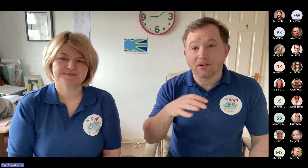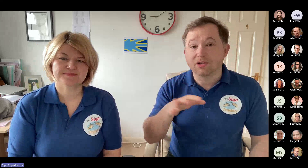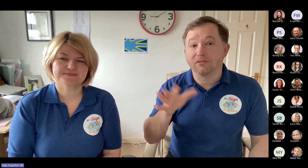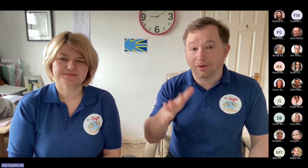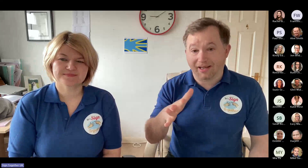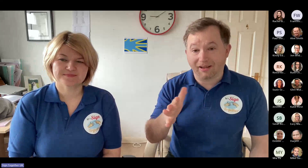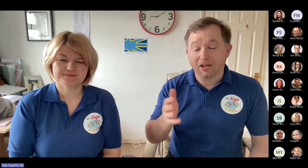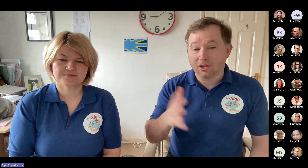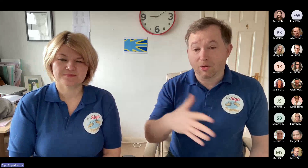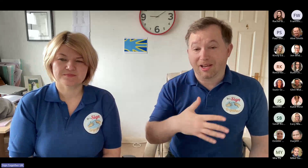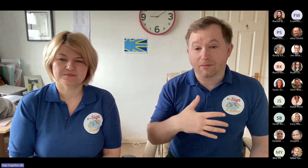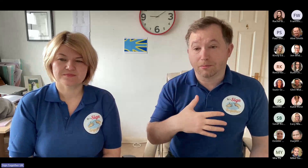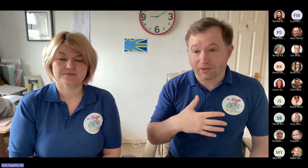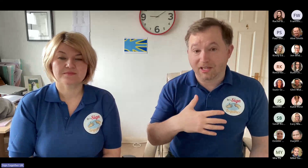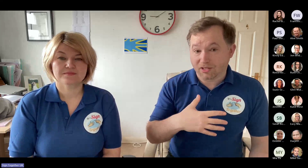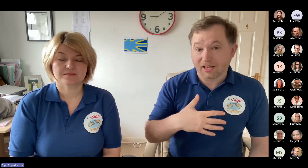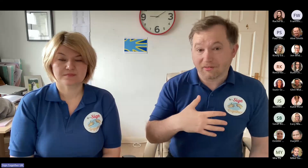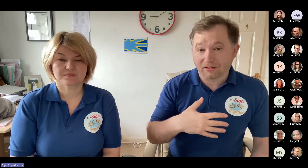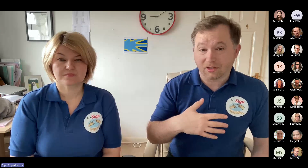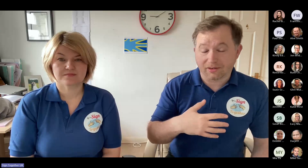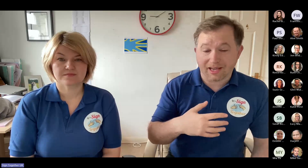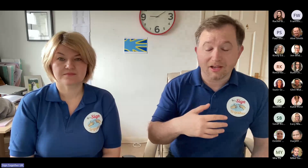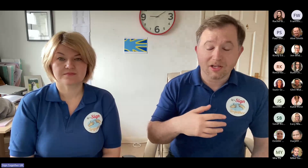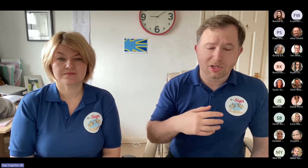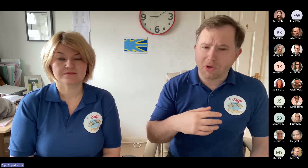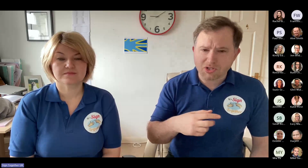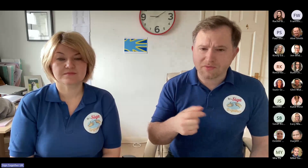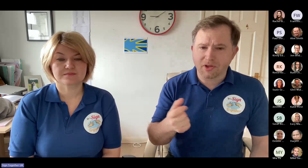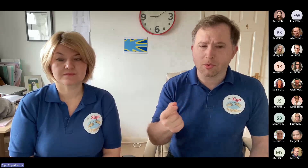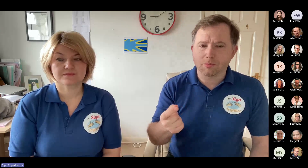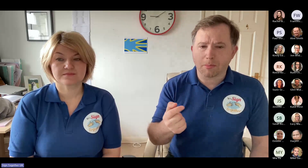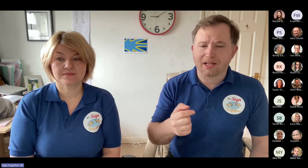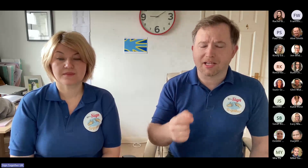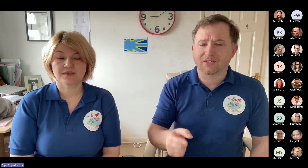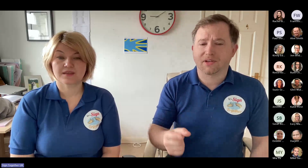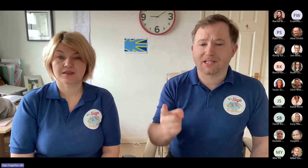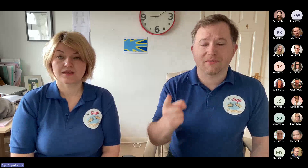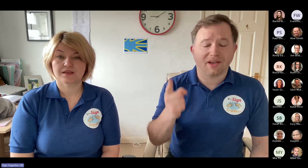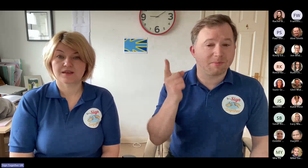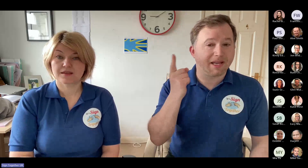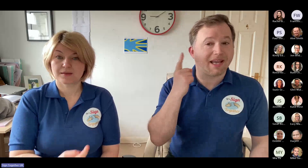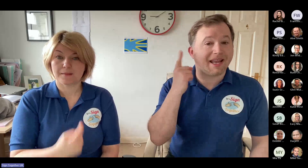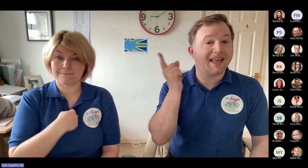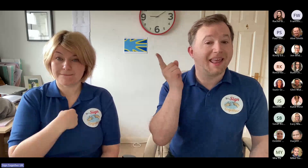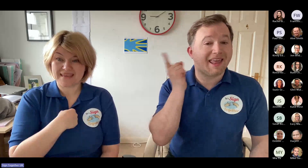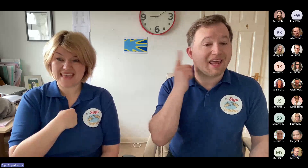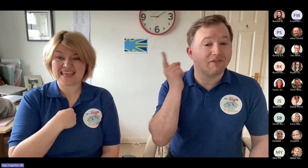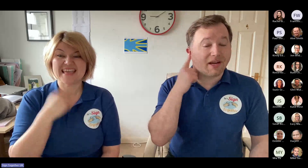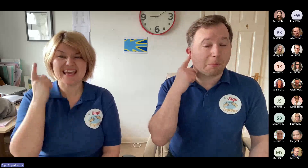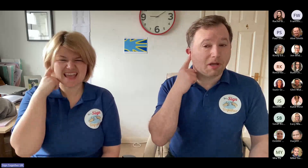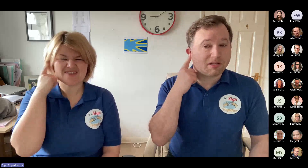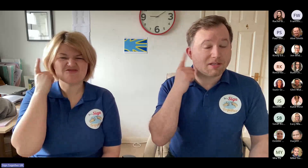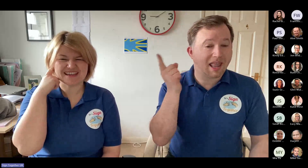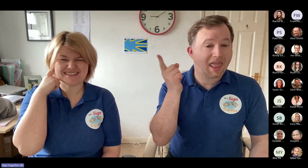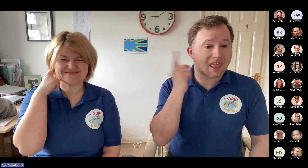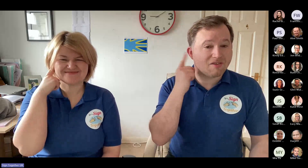far as you're aware, you have pretty good hearing. Okay, so most of you would probably identify yourself as being a hearing person.